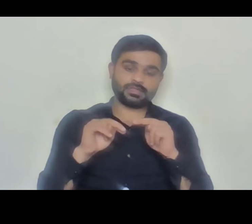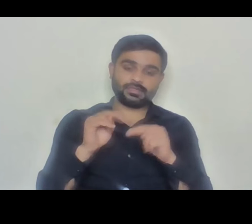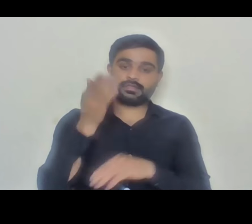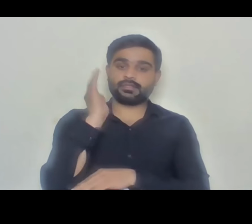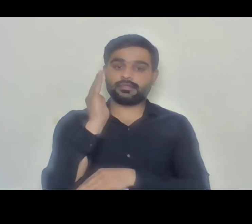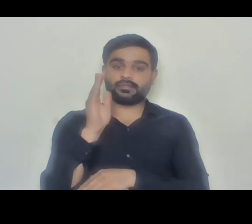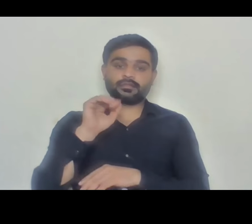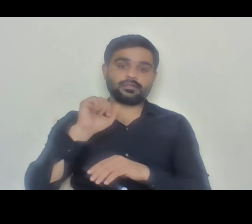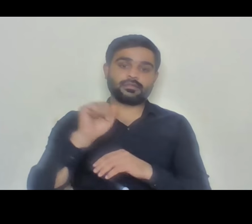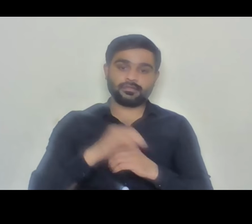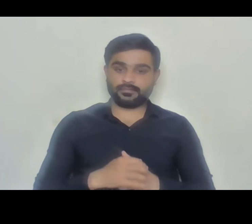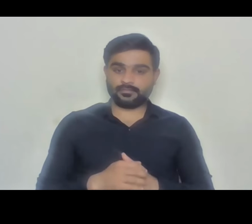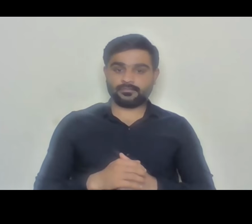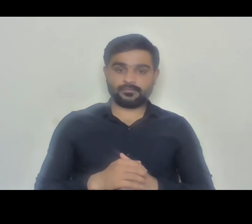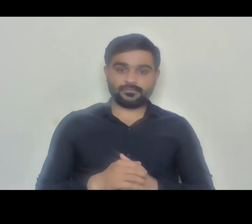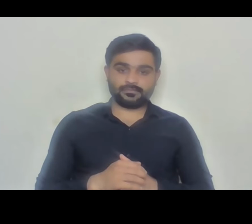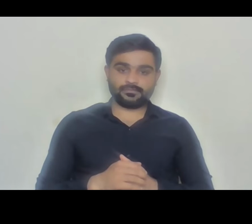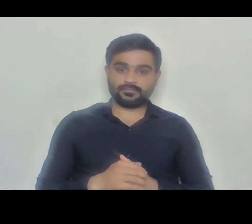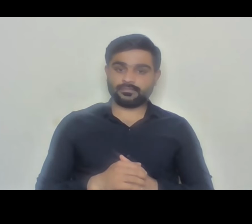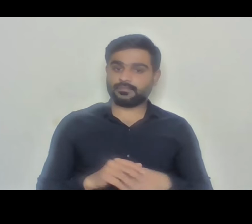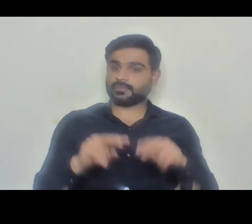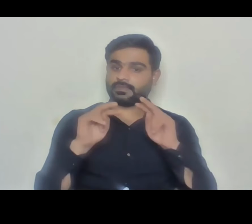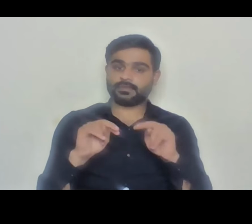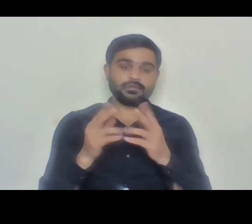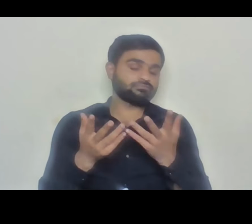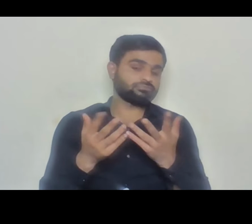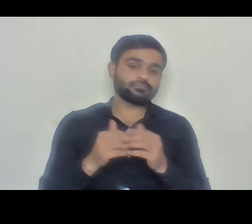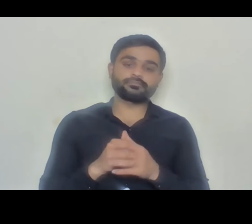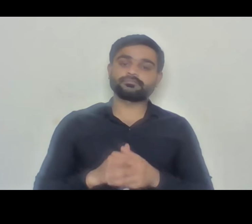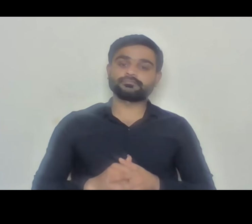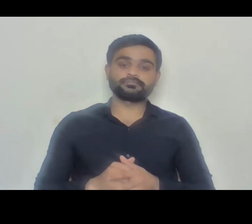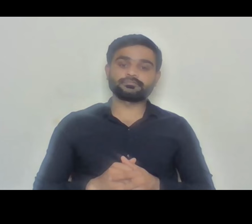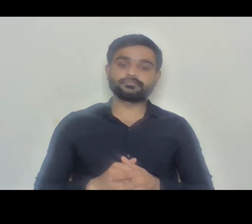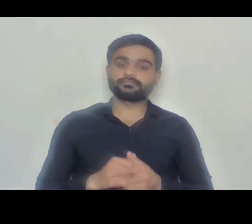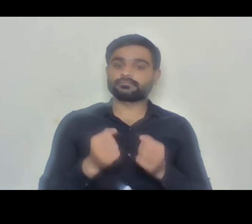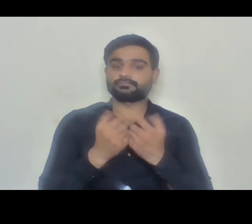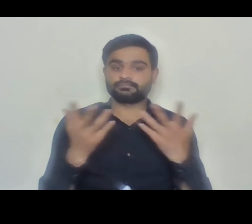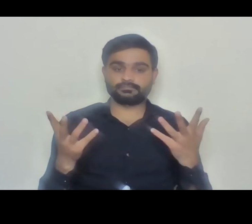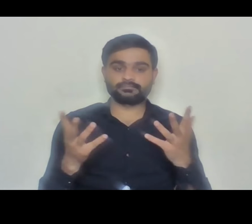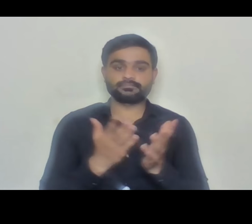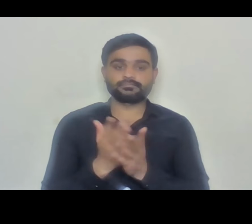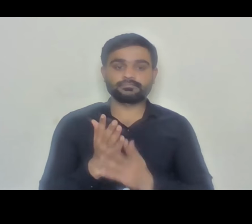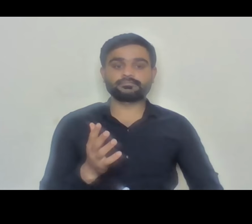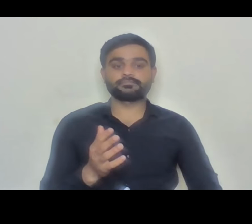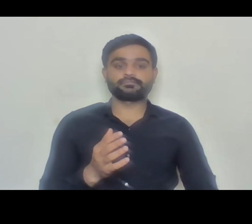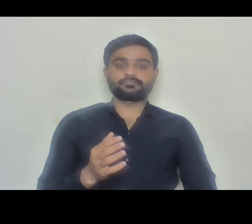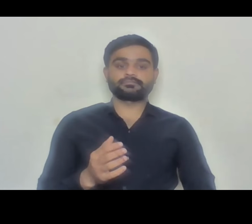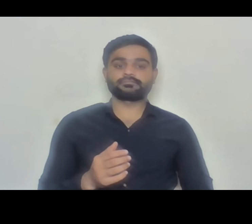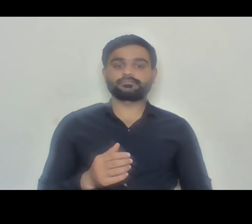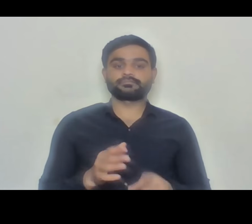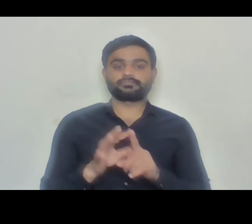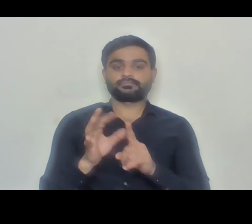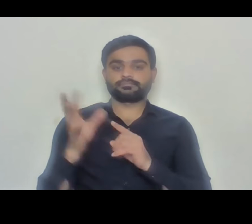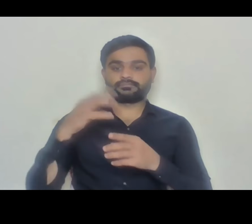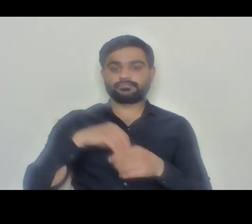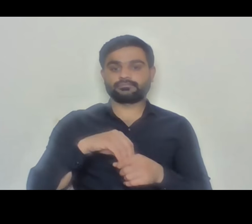its own if needed, and there are a lot of ways you can engage in it. But